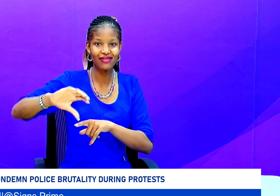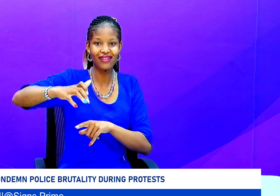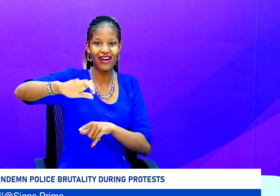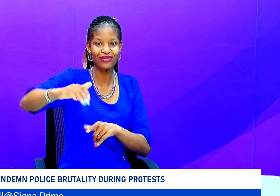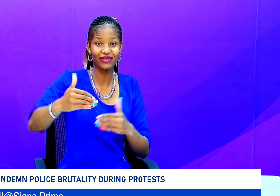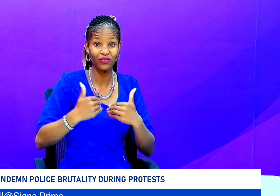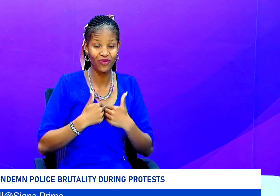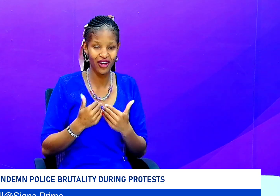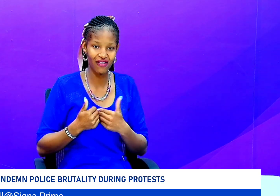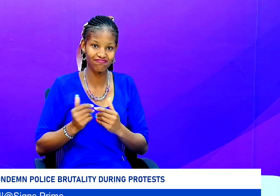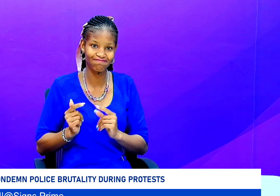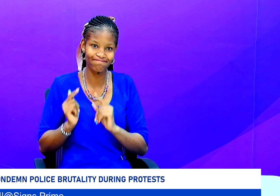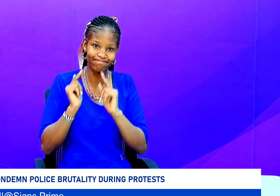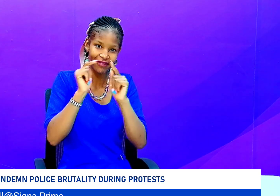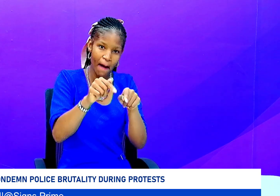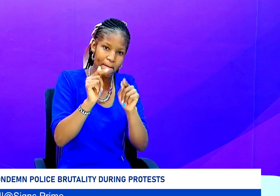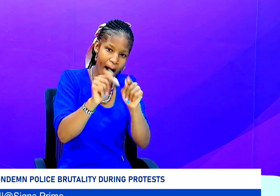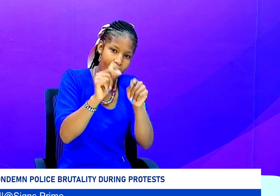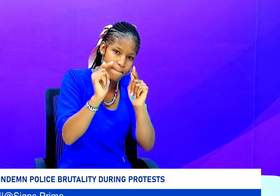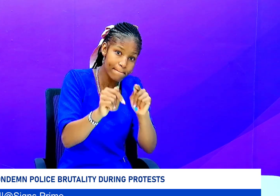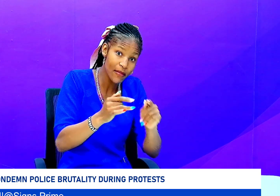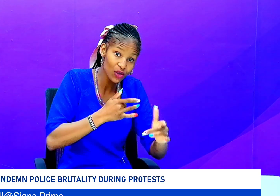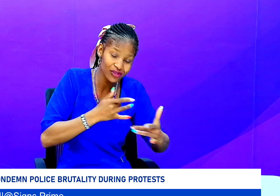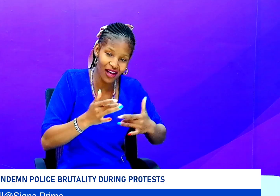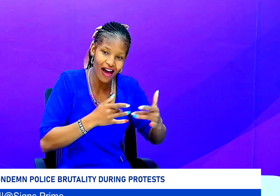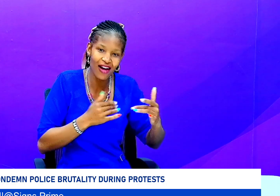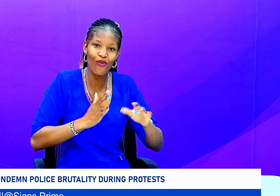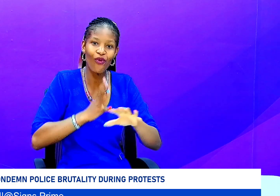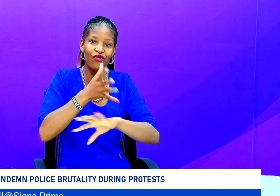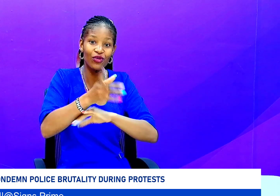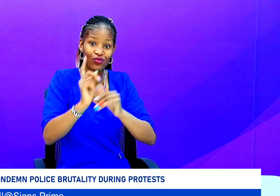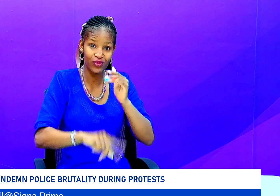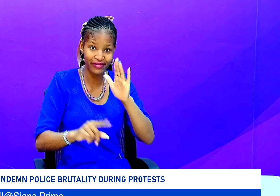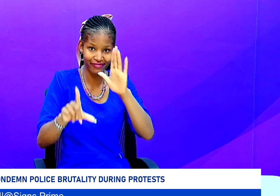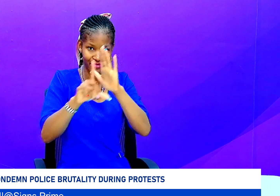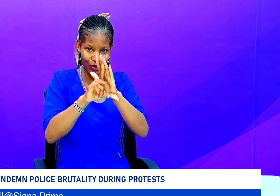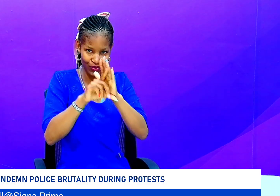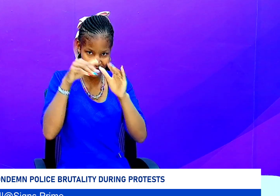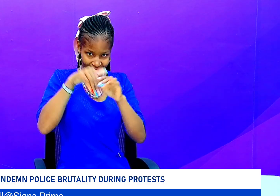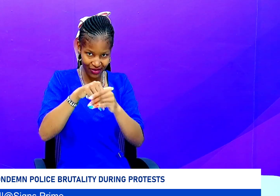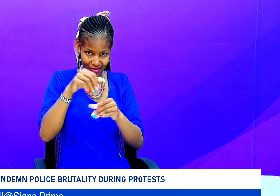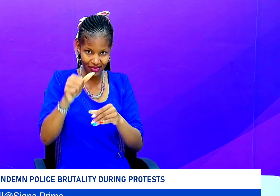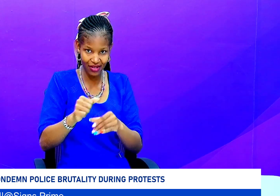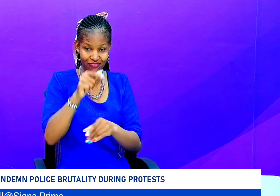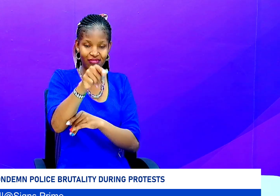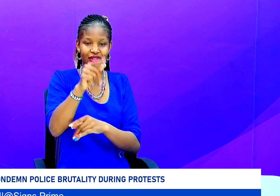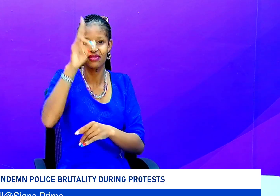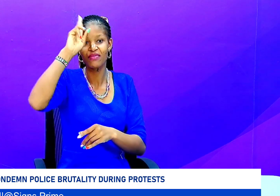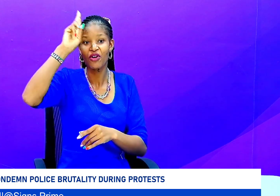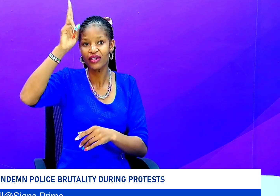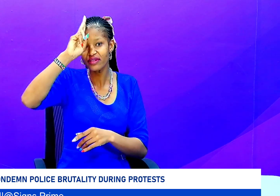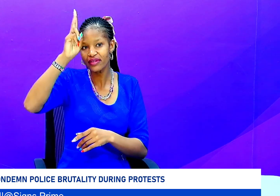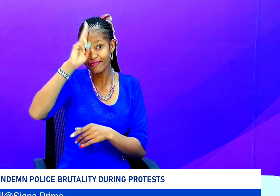And moving on, youth from Laikipia County have raised concerns